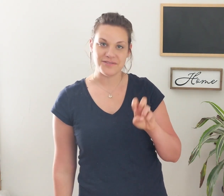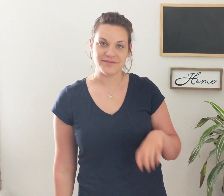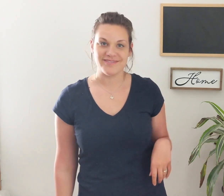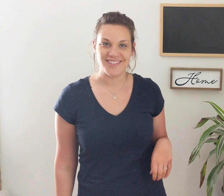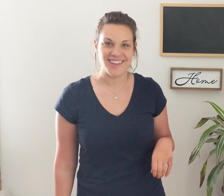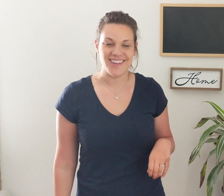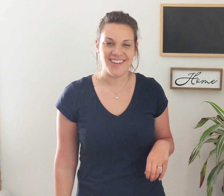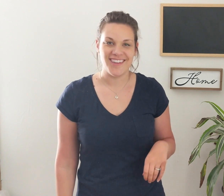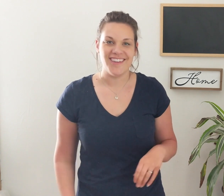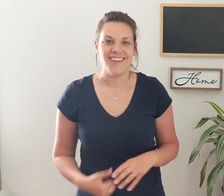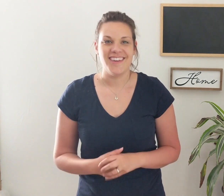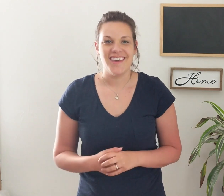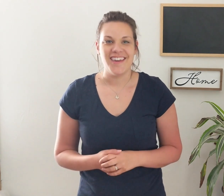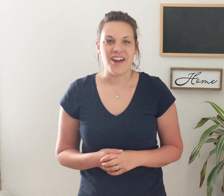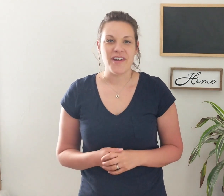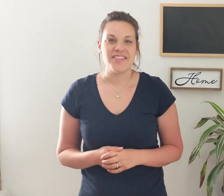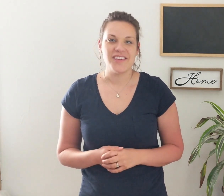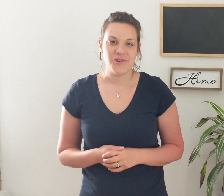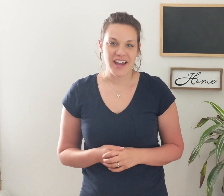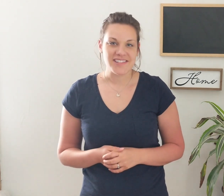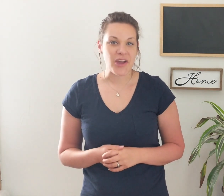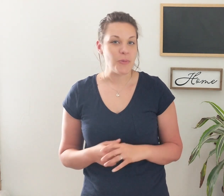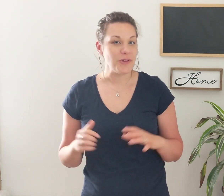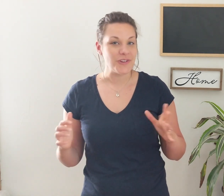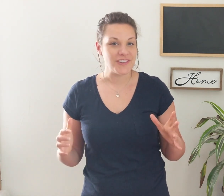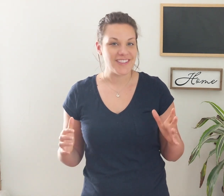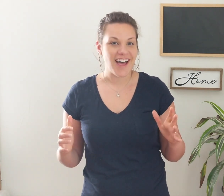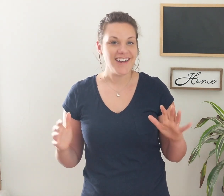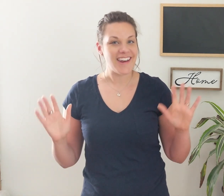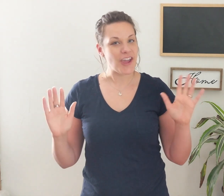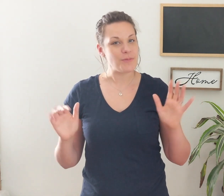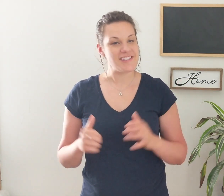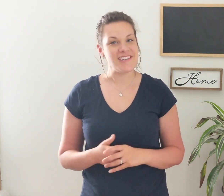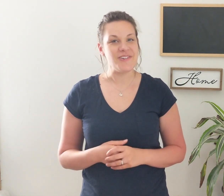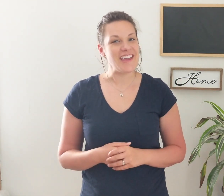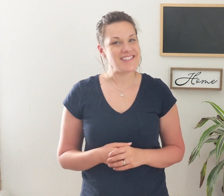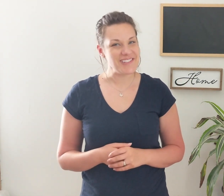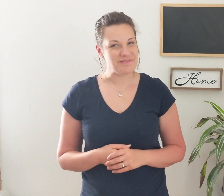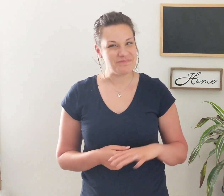All right, thank you guys. I hope you learned a lot, and I hope to see you again soon.